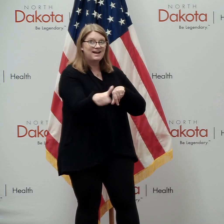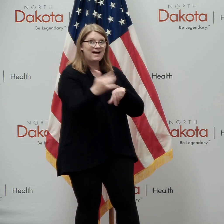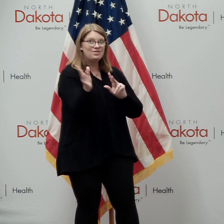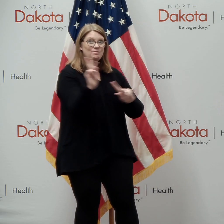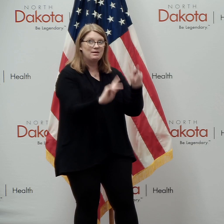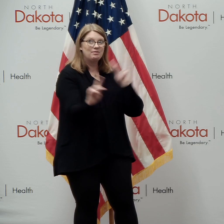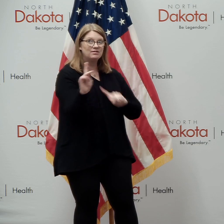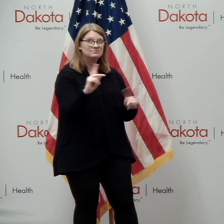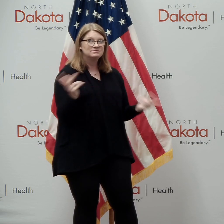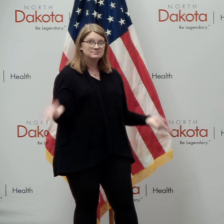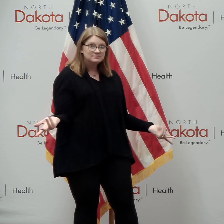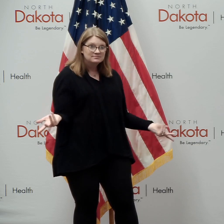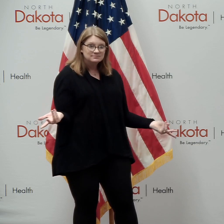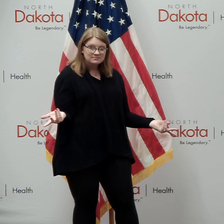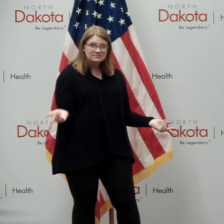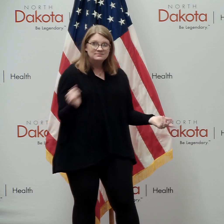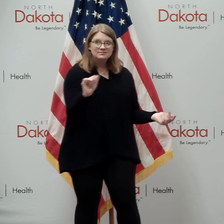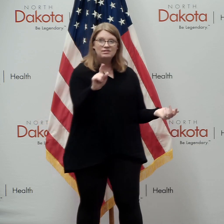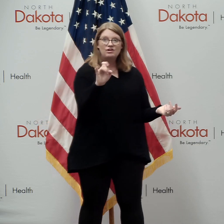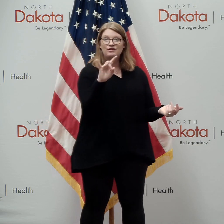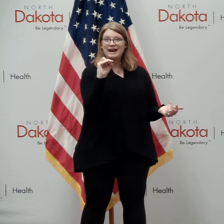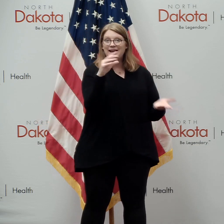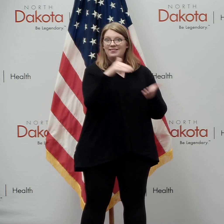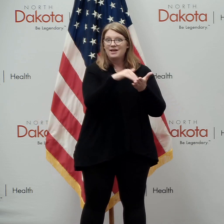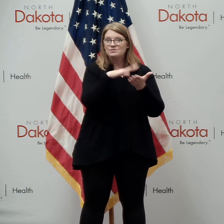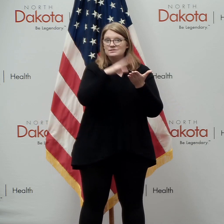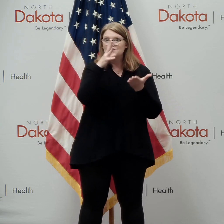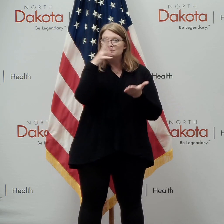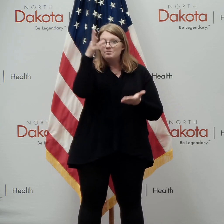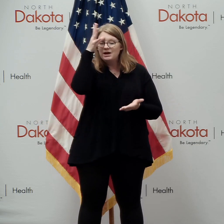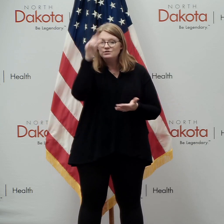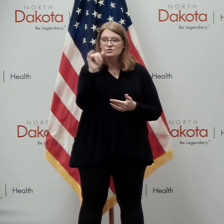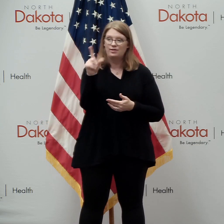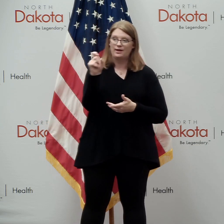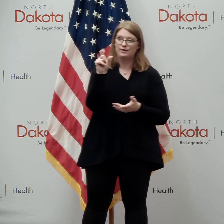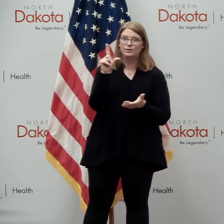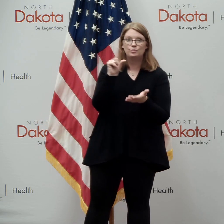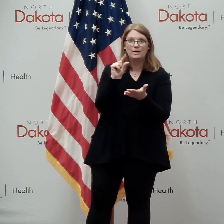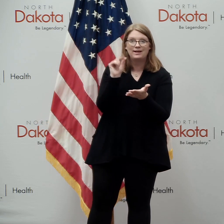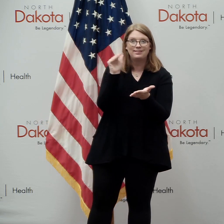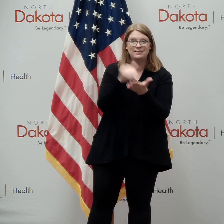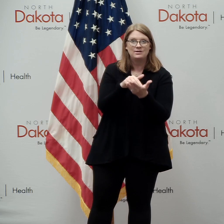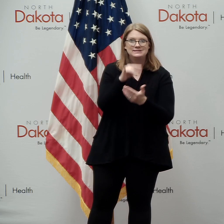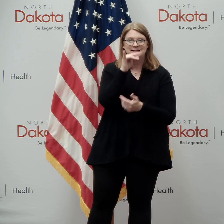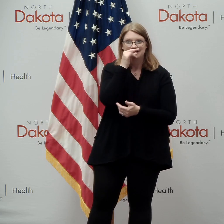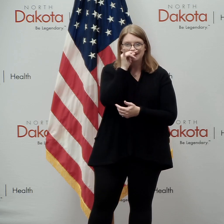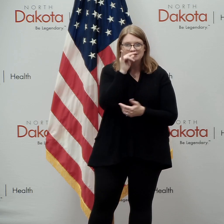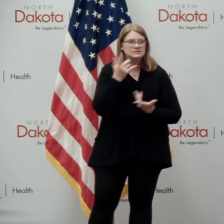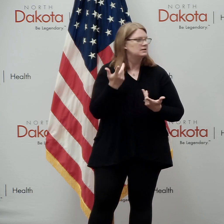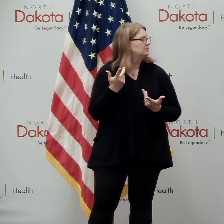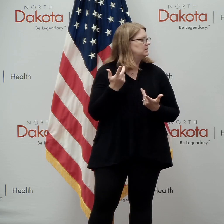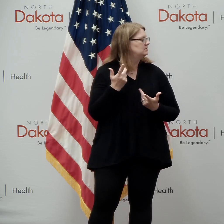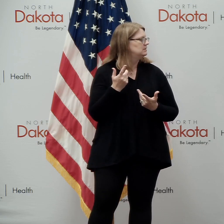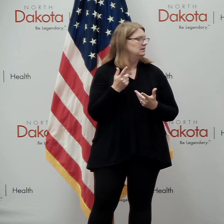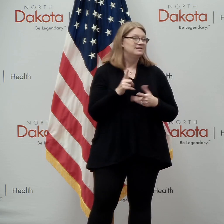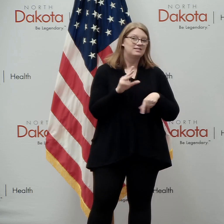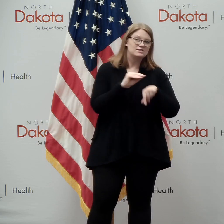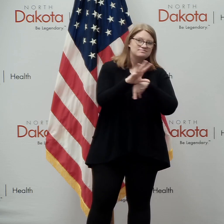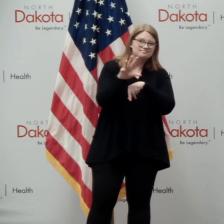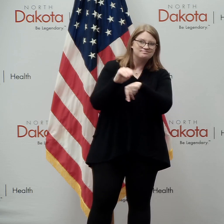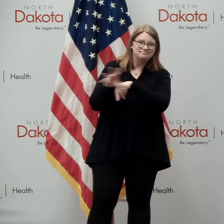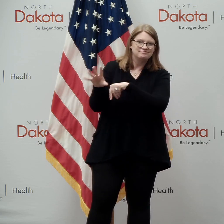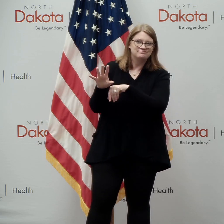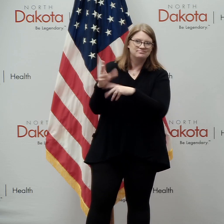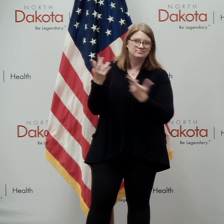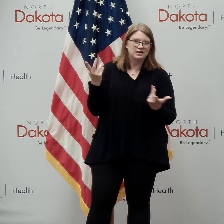the 100,000 plus vulnerable, or the 180,000 parents that are, or the 120,000 K-12 kids. There's actions and reactions